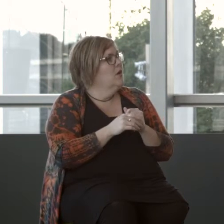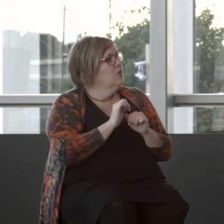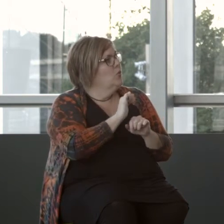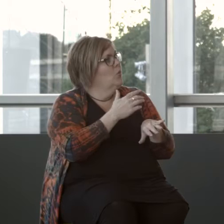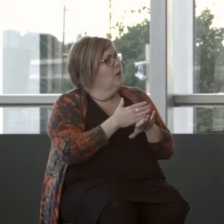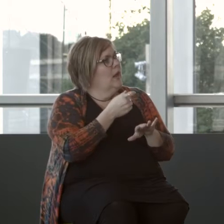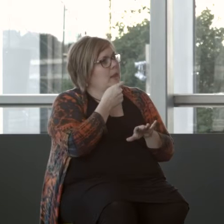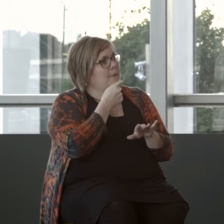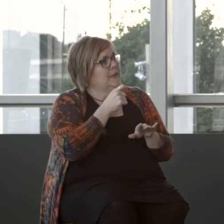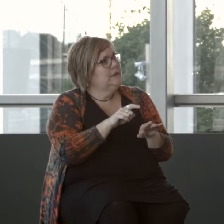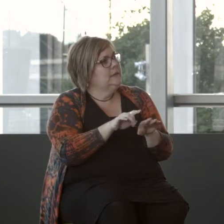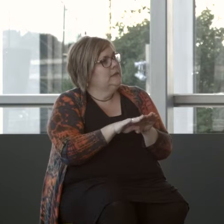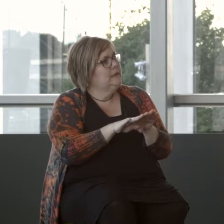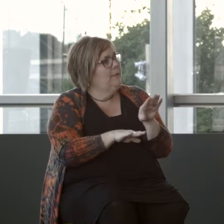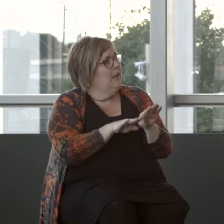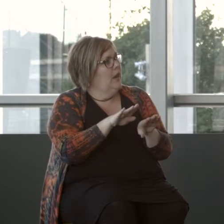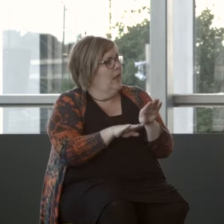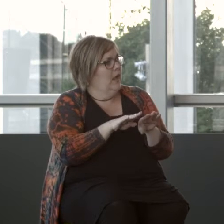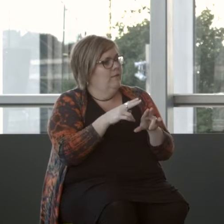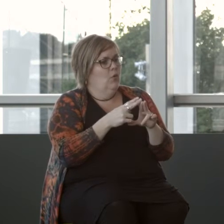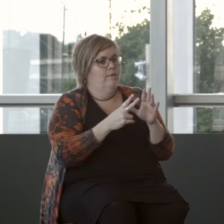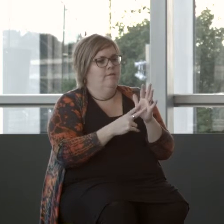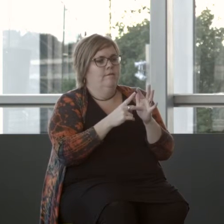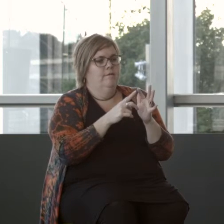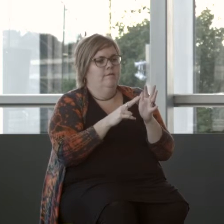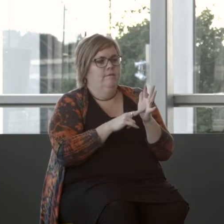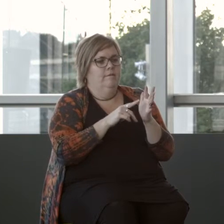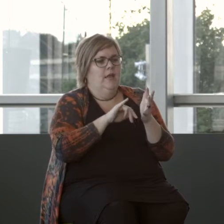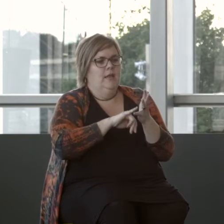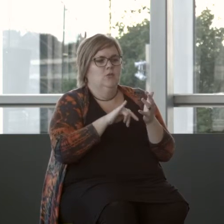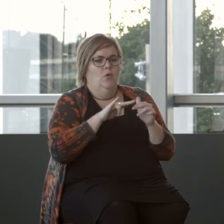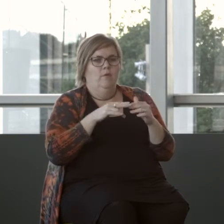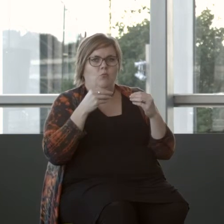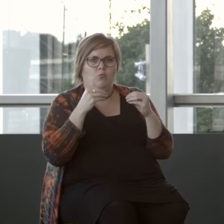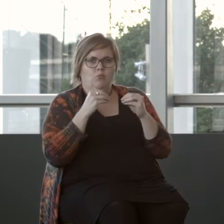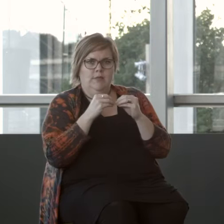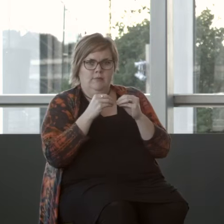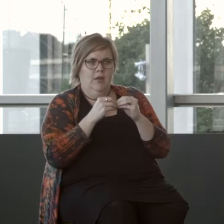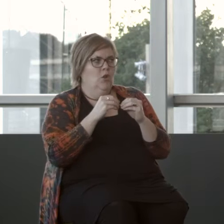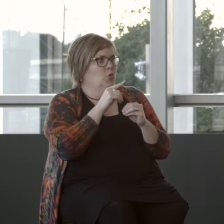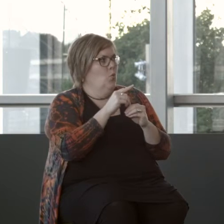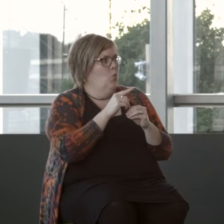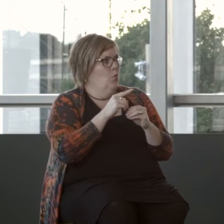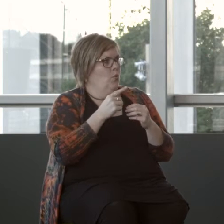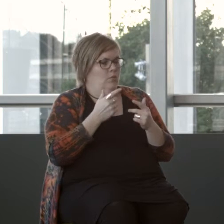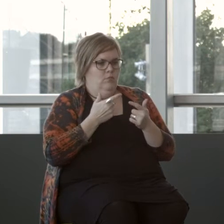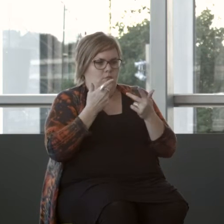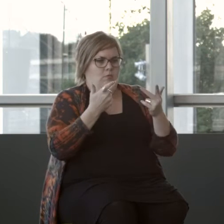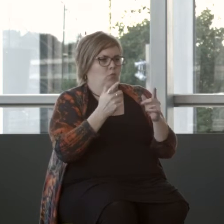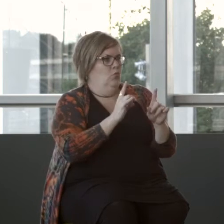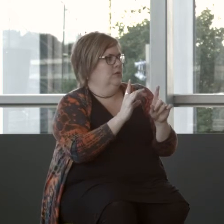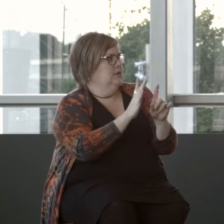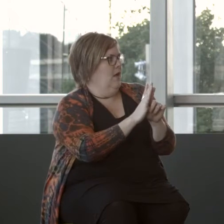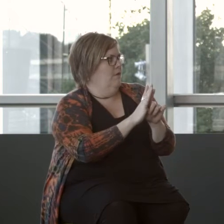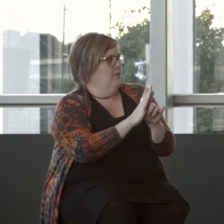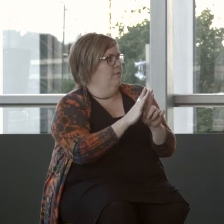in Venus of Brisbane, where you enacted your own self. Mm. But again, you don't show